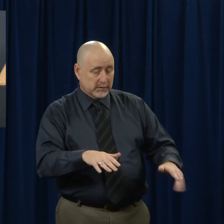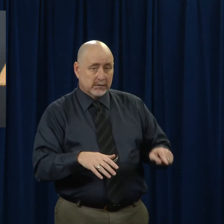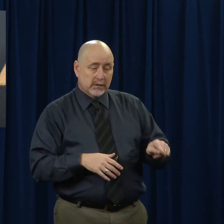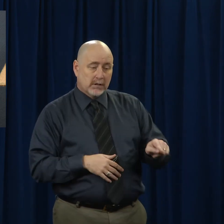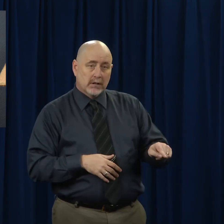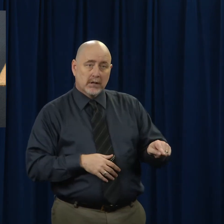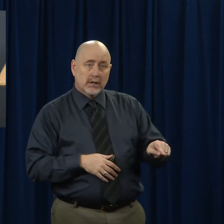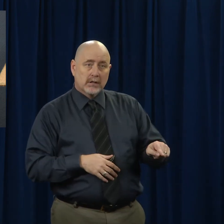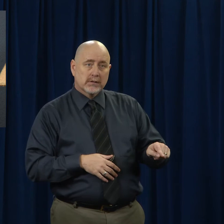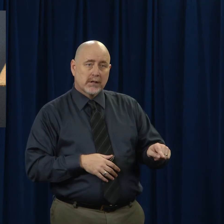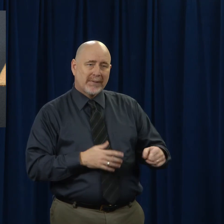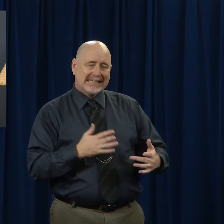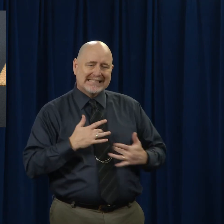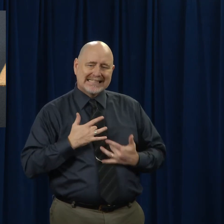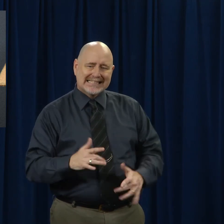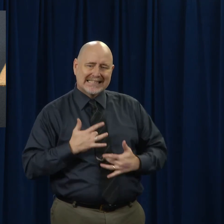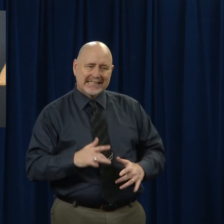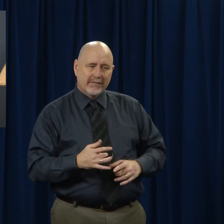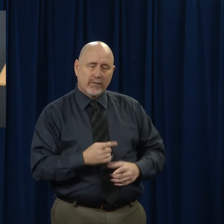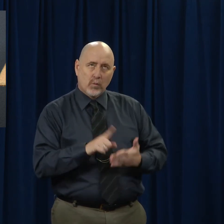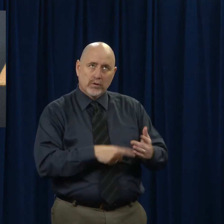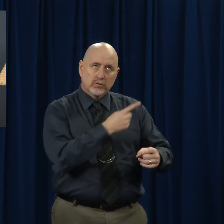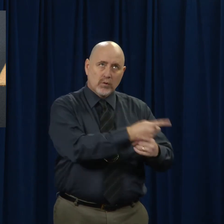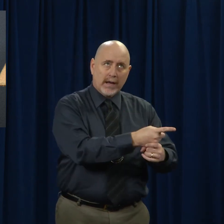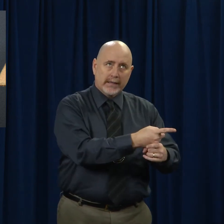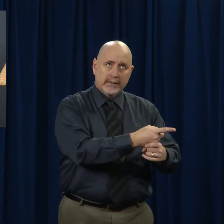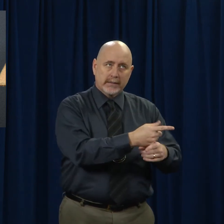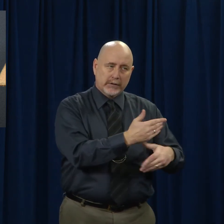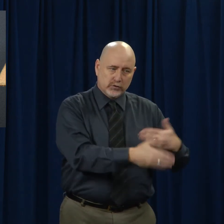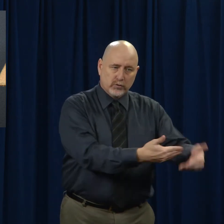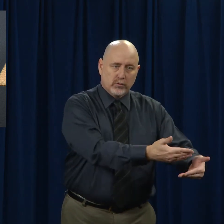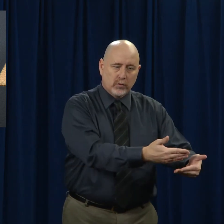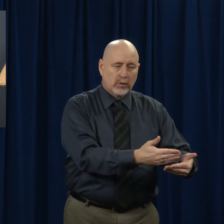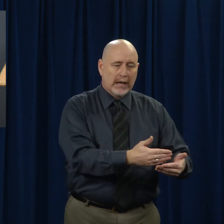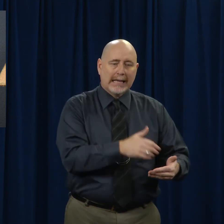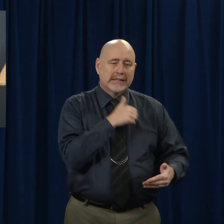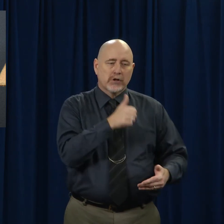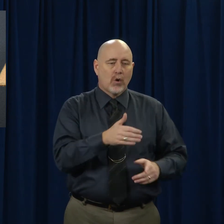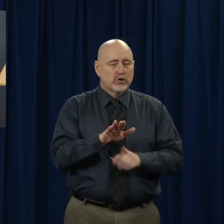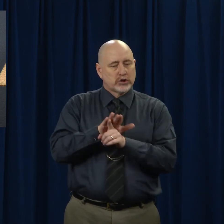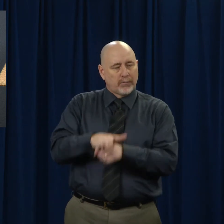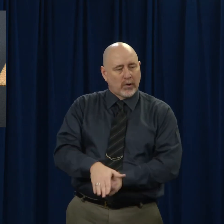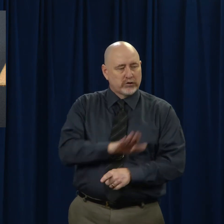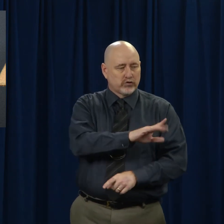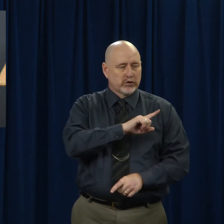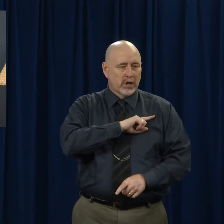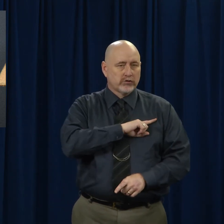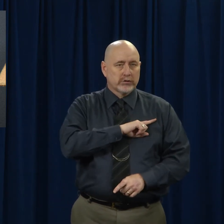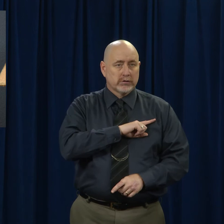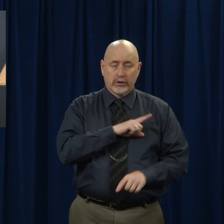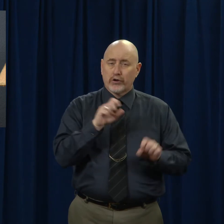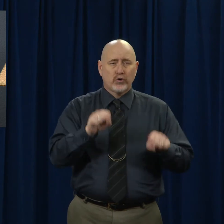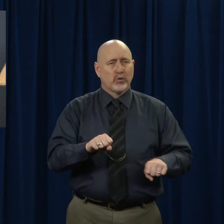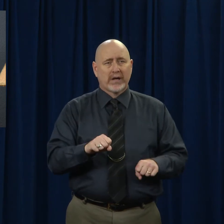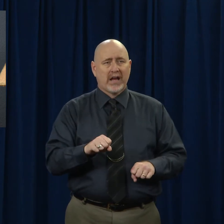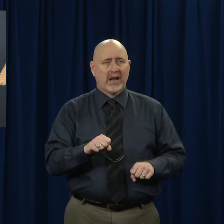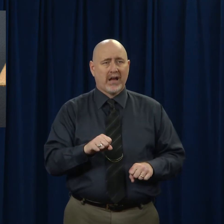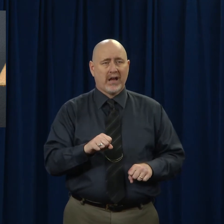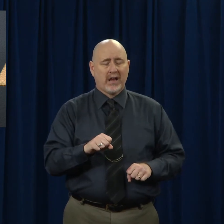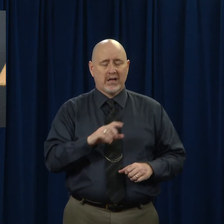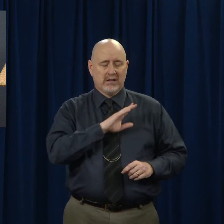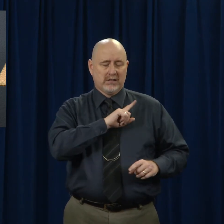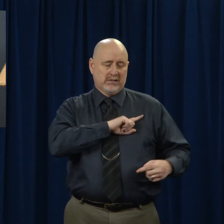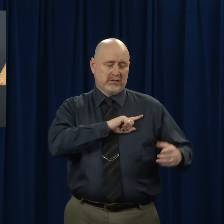children to be sensitive to doing what the right thing is and to not suppress the conscience. Because you can push back